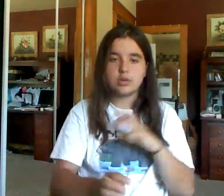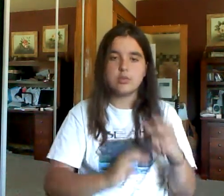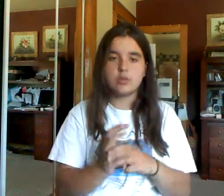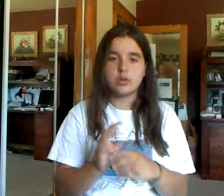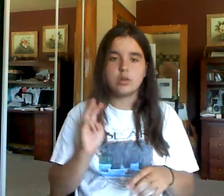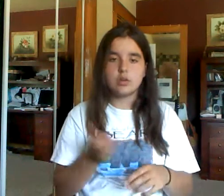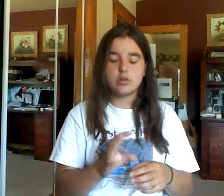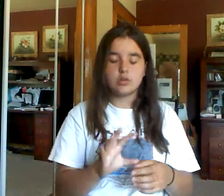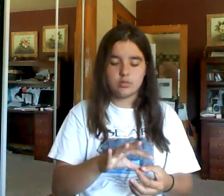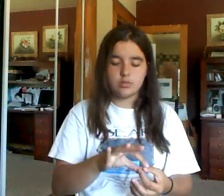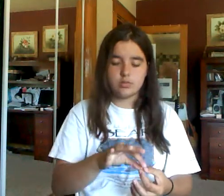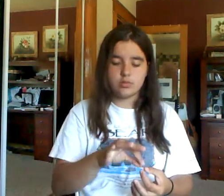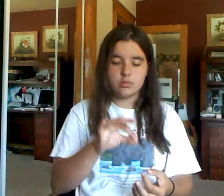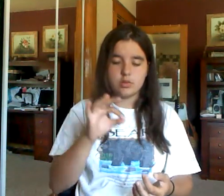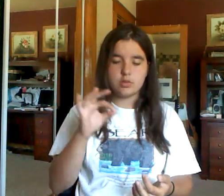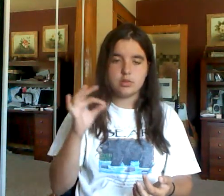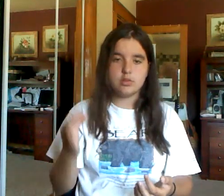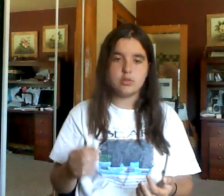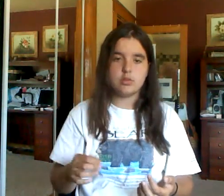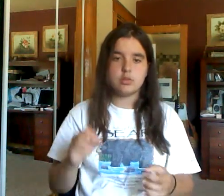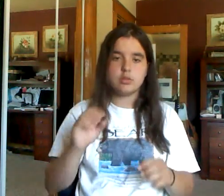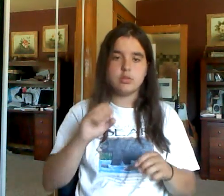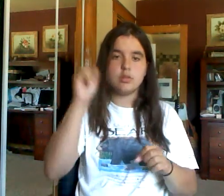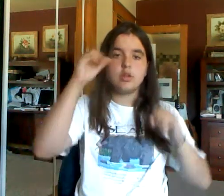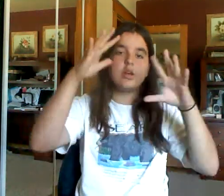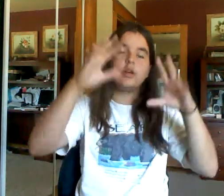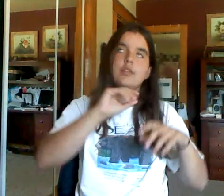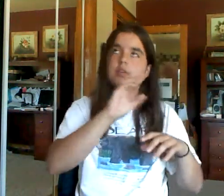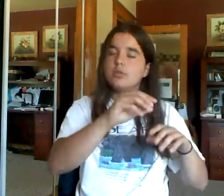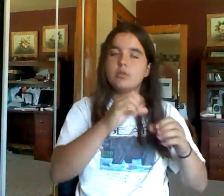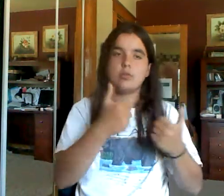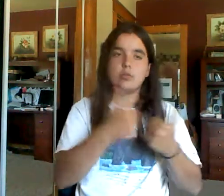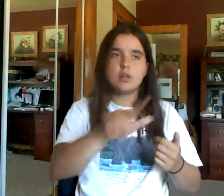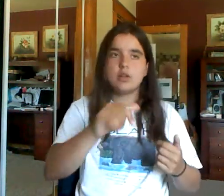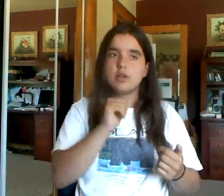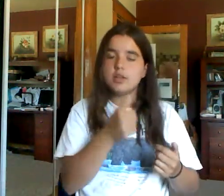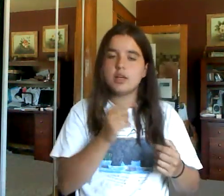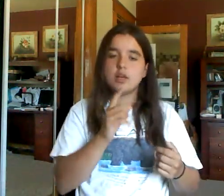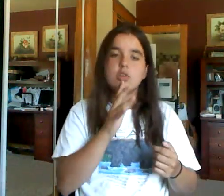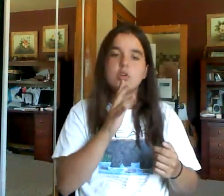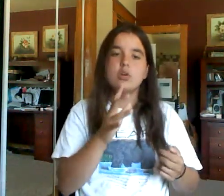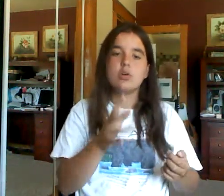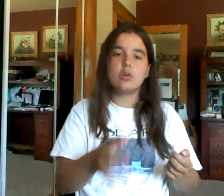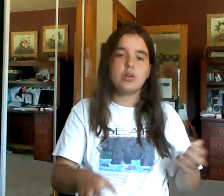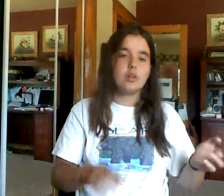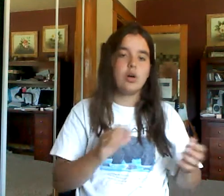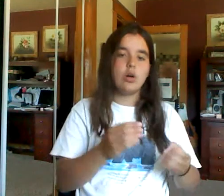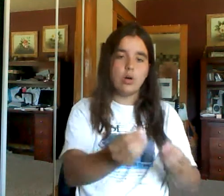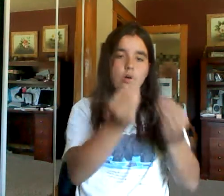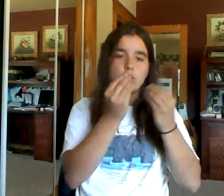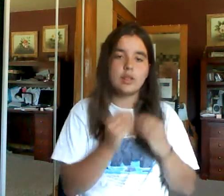people, we'll go, and minds at war, we'll hear